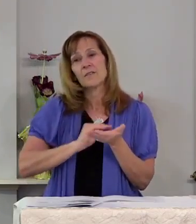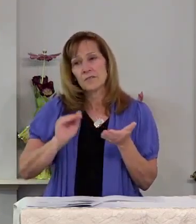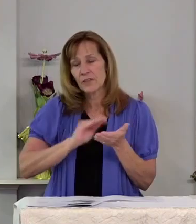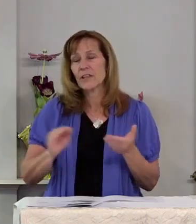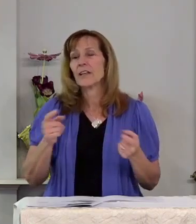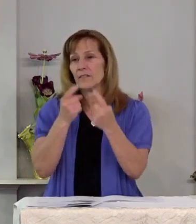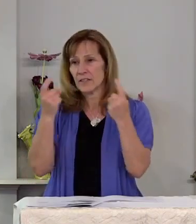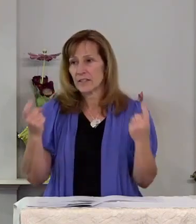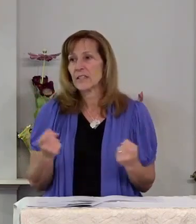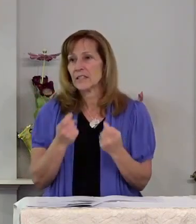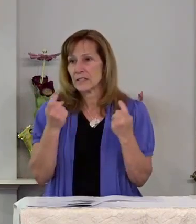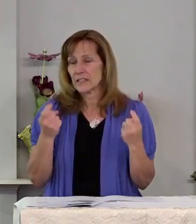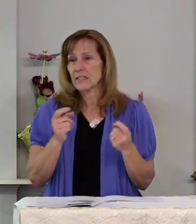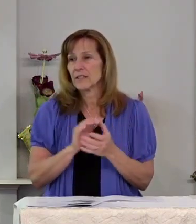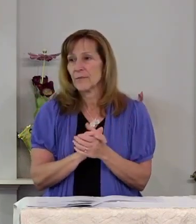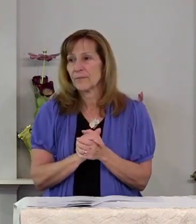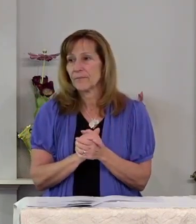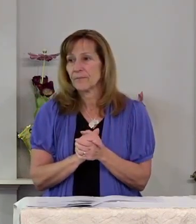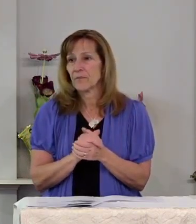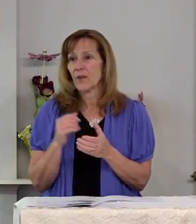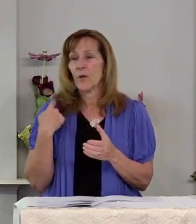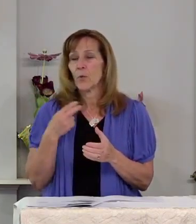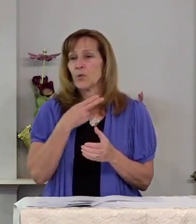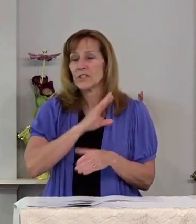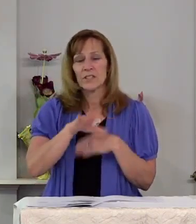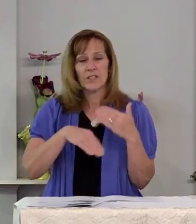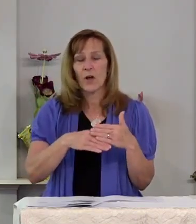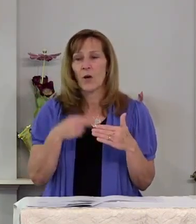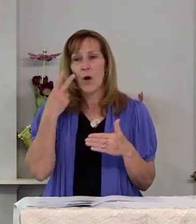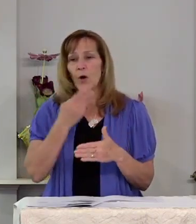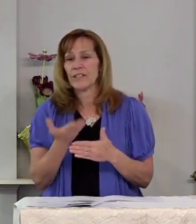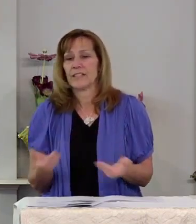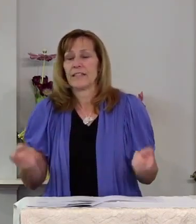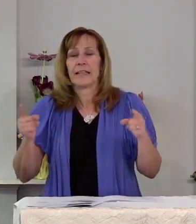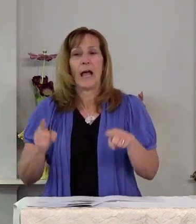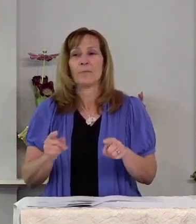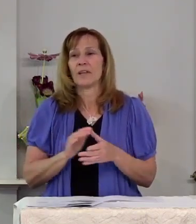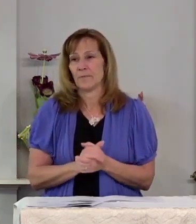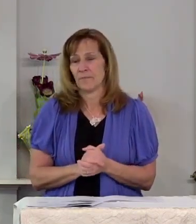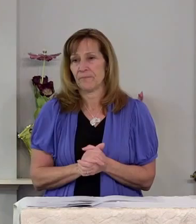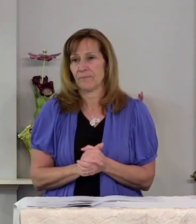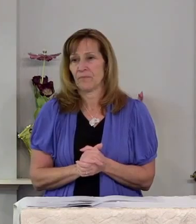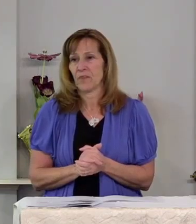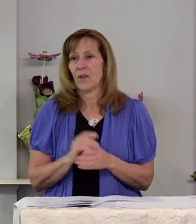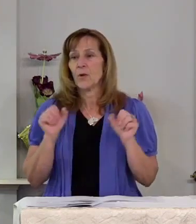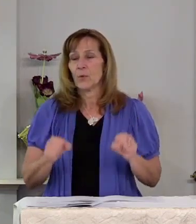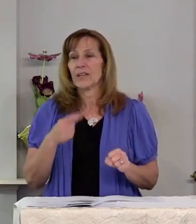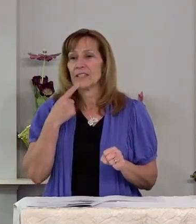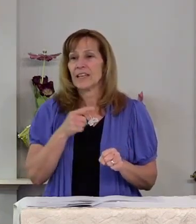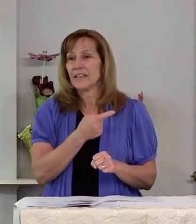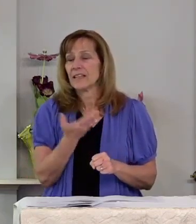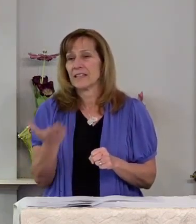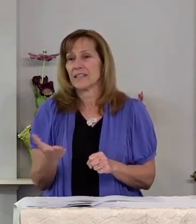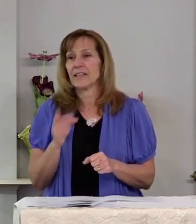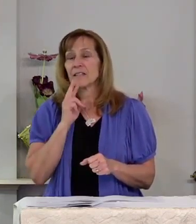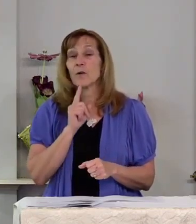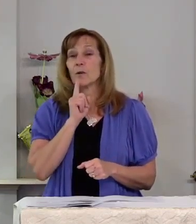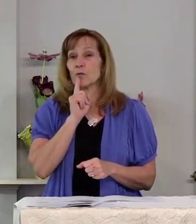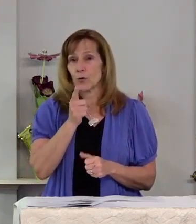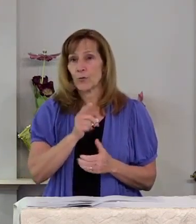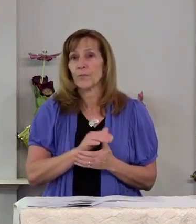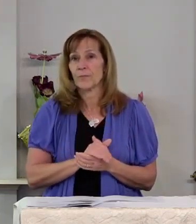their sins. We saw all these things happen, and we can say these things are